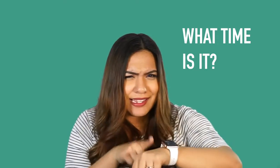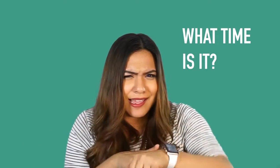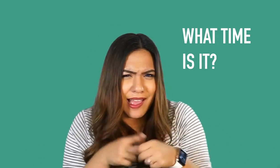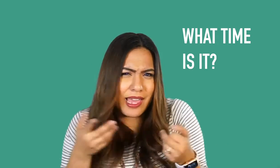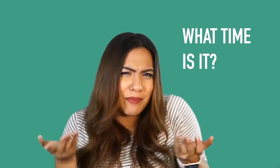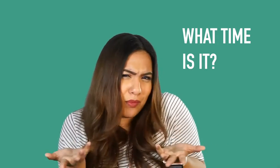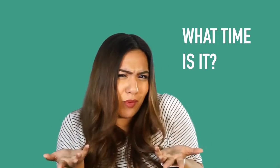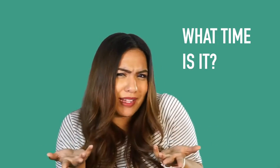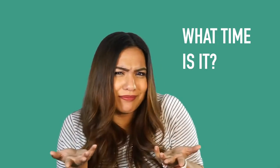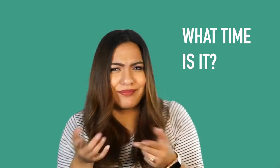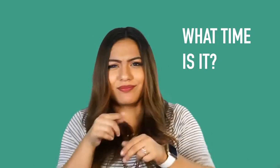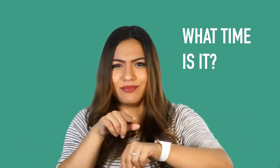say time what?